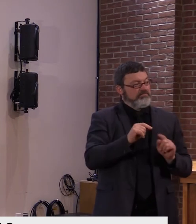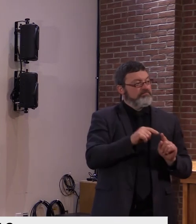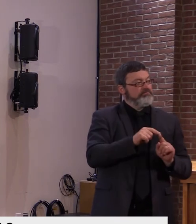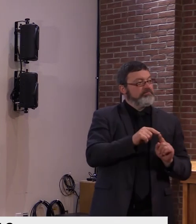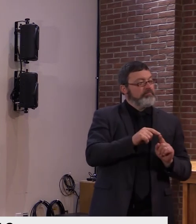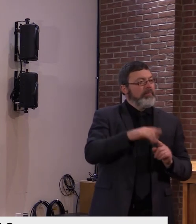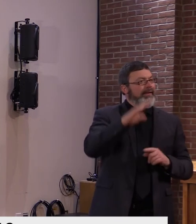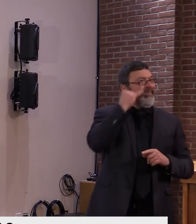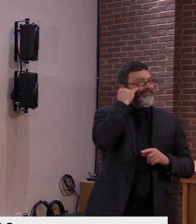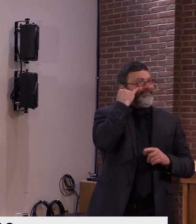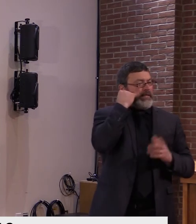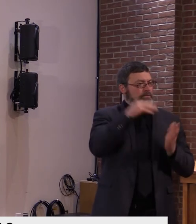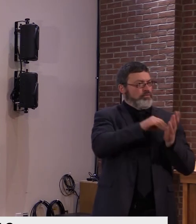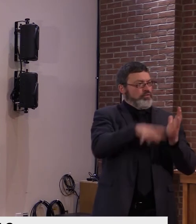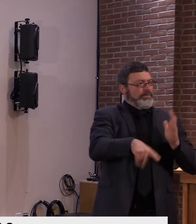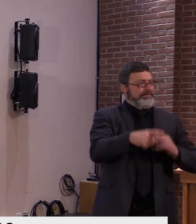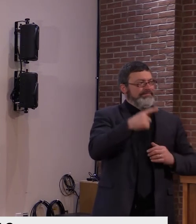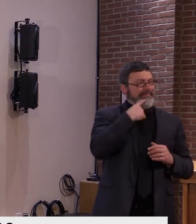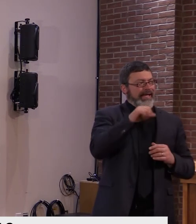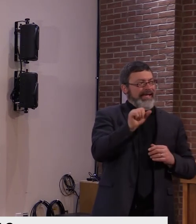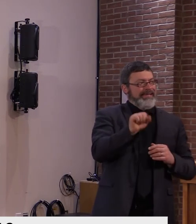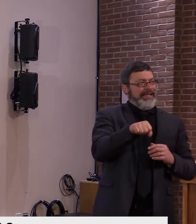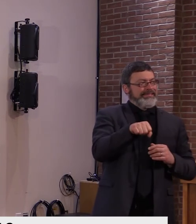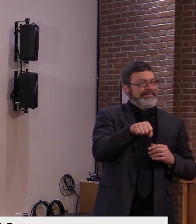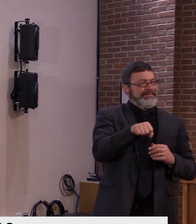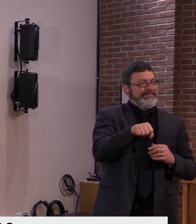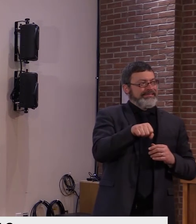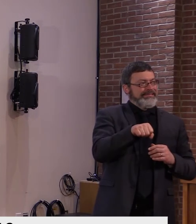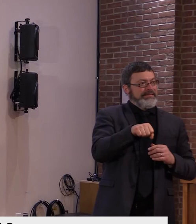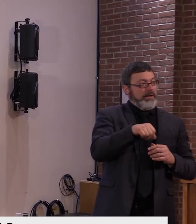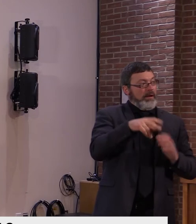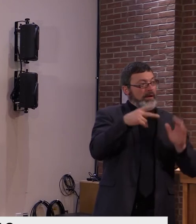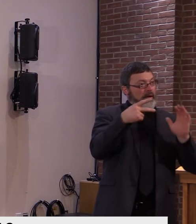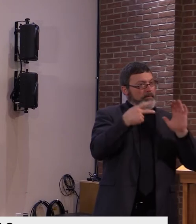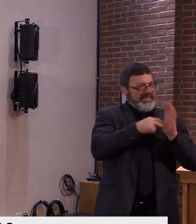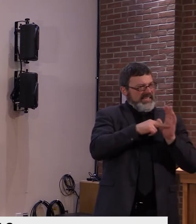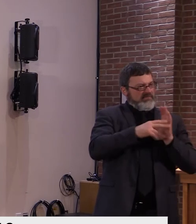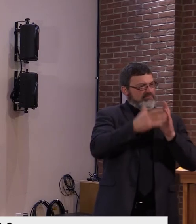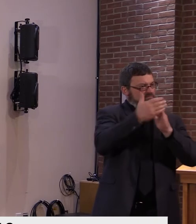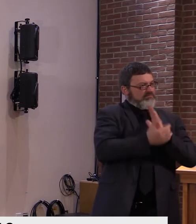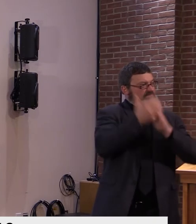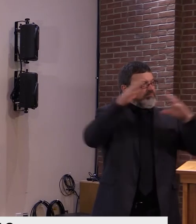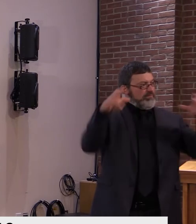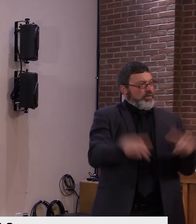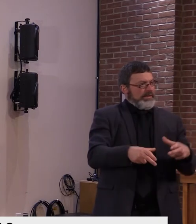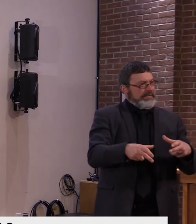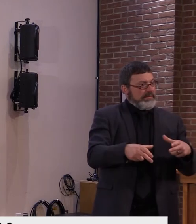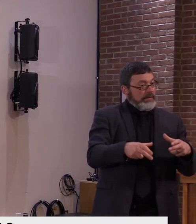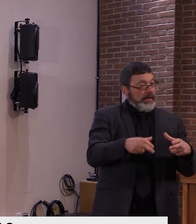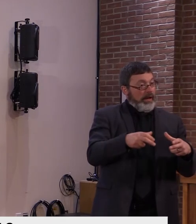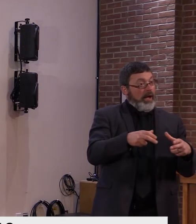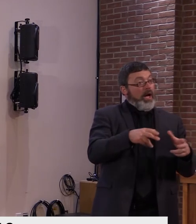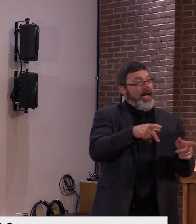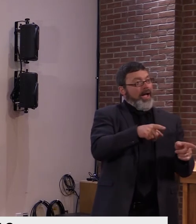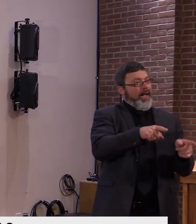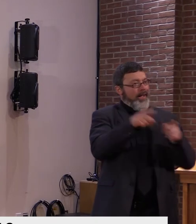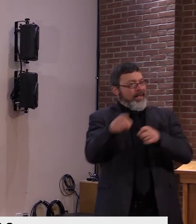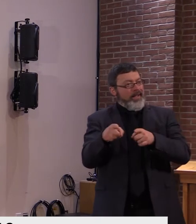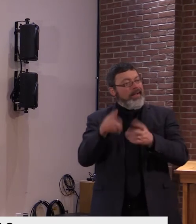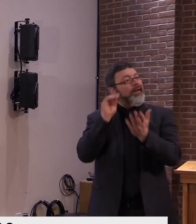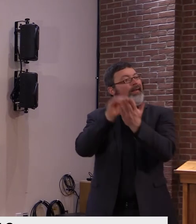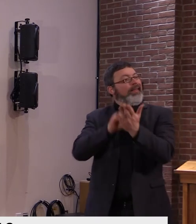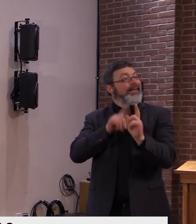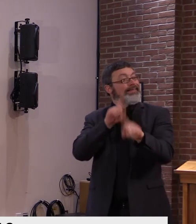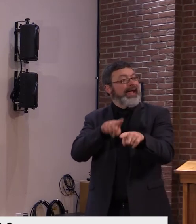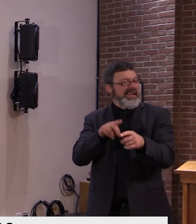absence? And the school wouldn't necessarily provide remote education opportunities to the kids